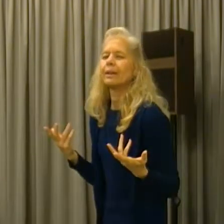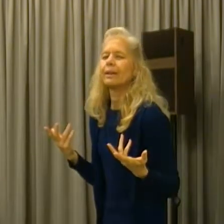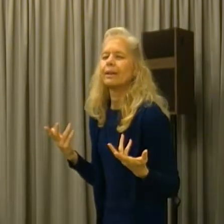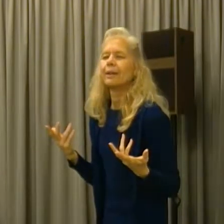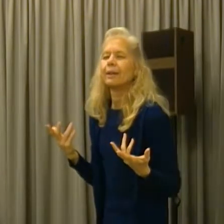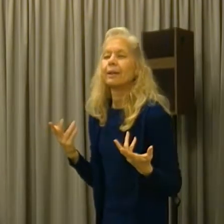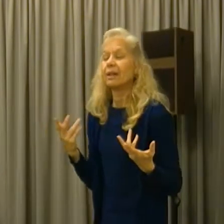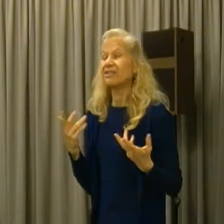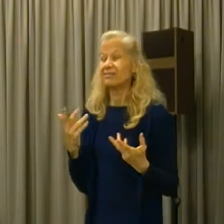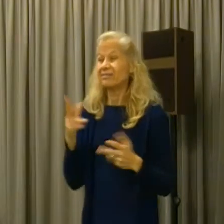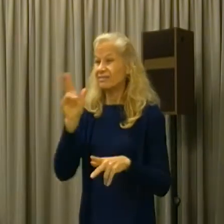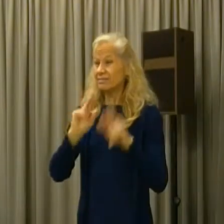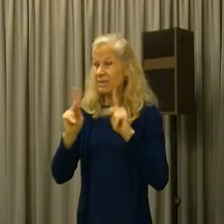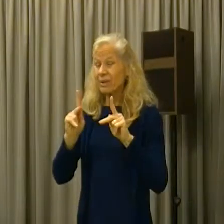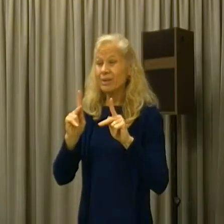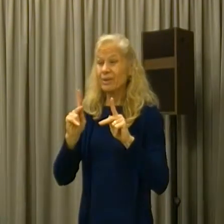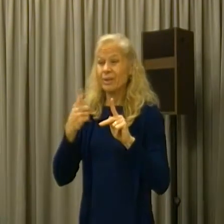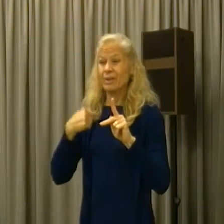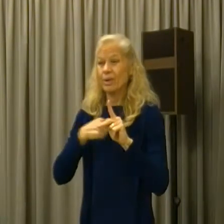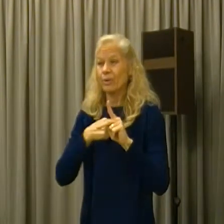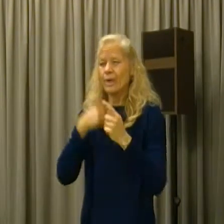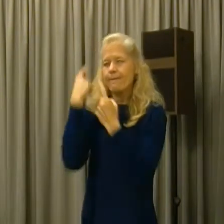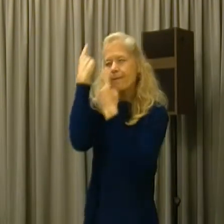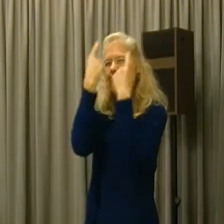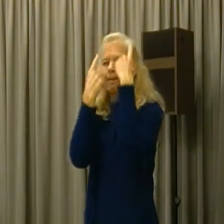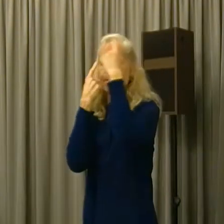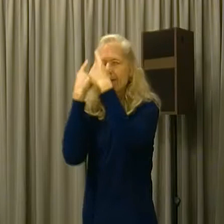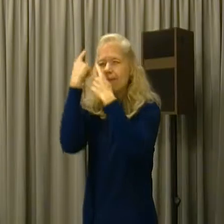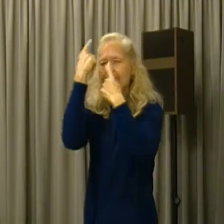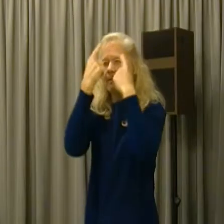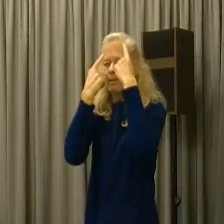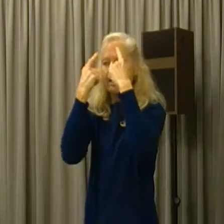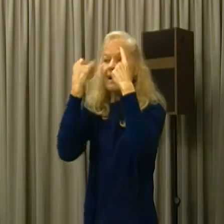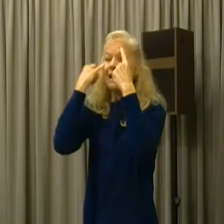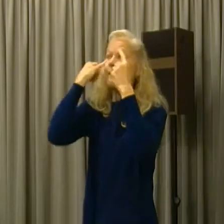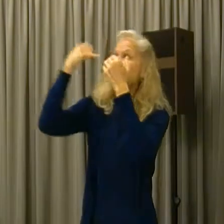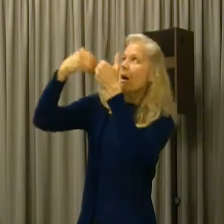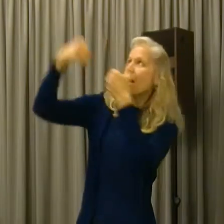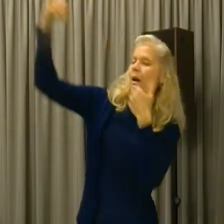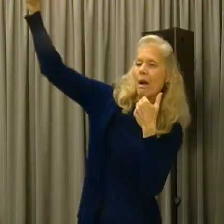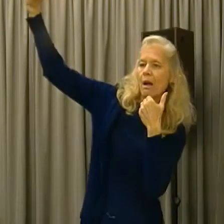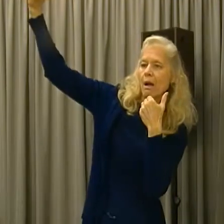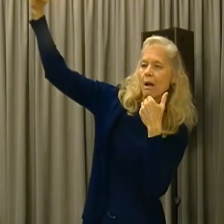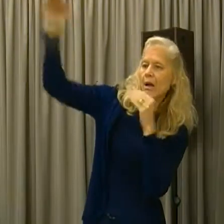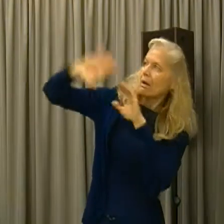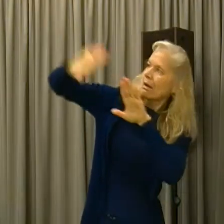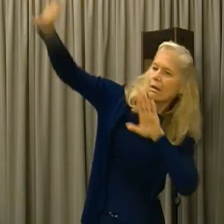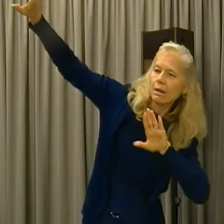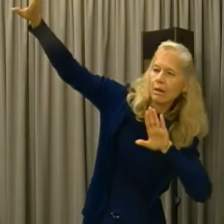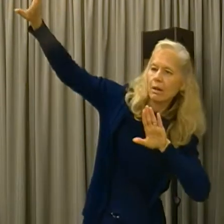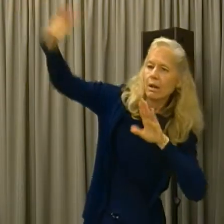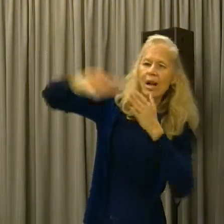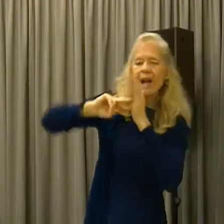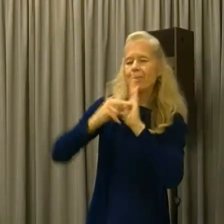Human thinking apart from God is really vain. That's why we need to be saturated in the Word of